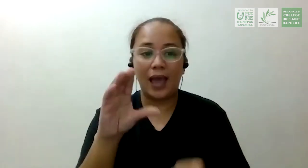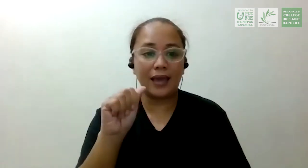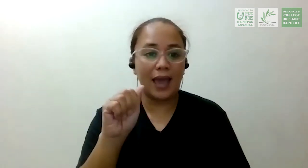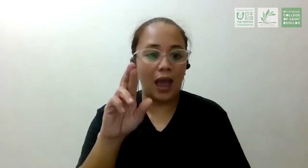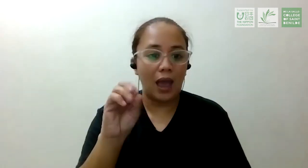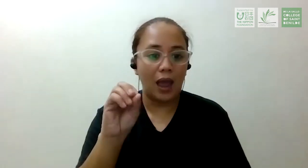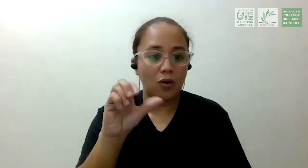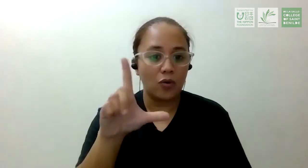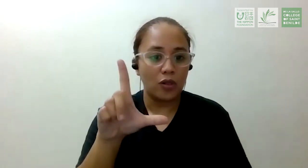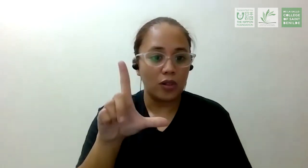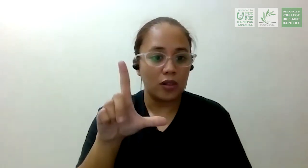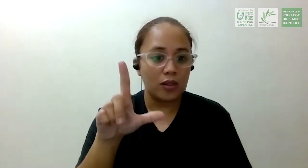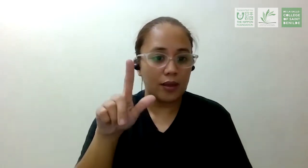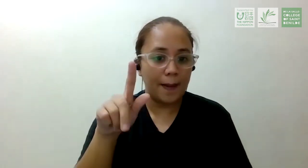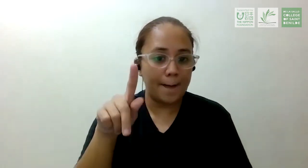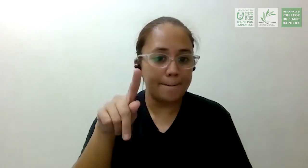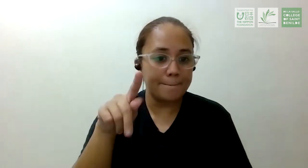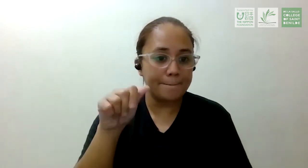And